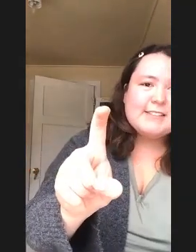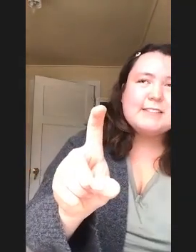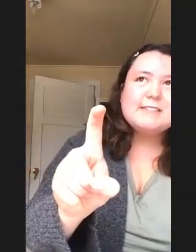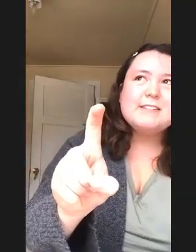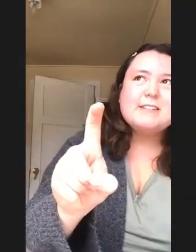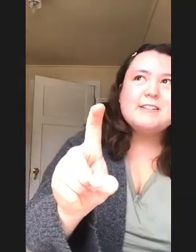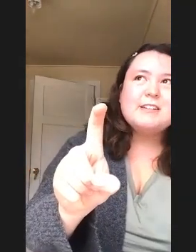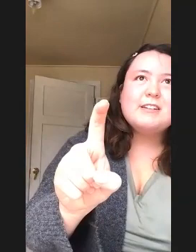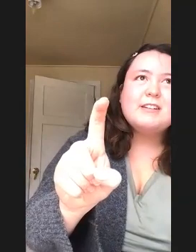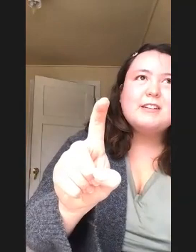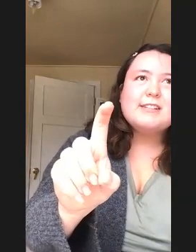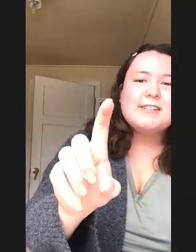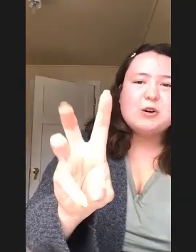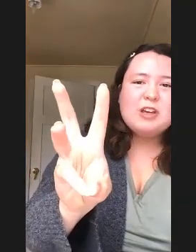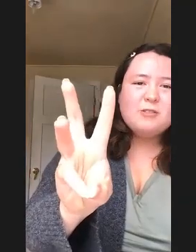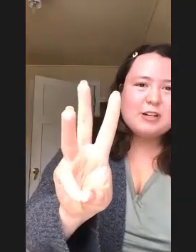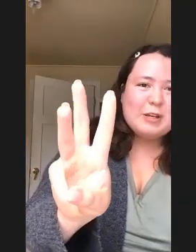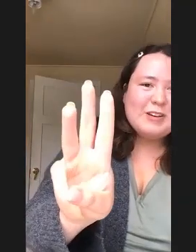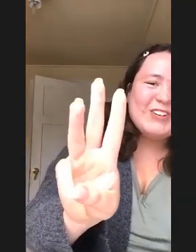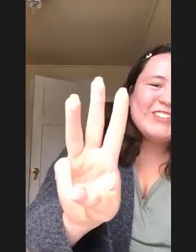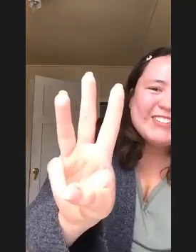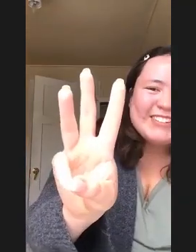X, is it W? W,